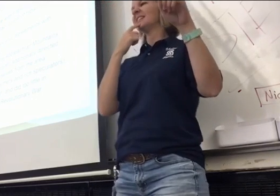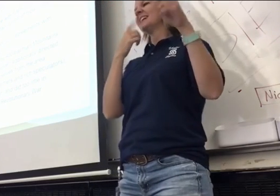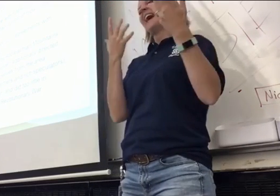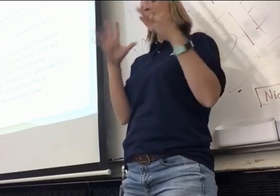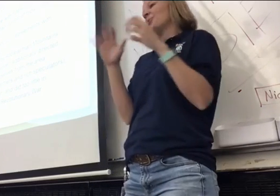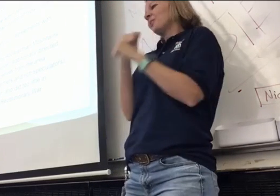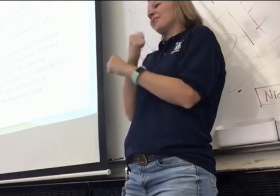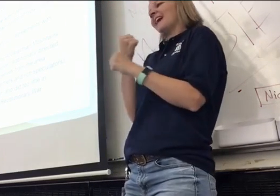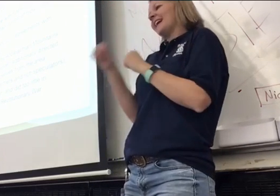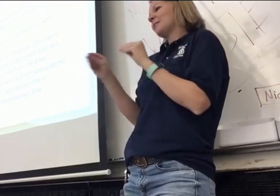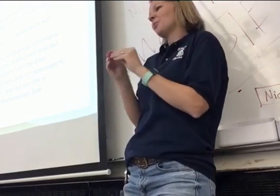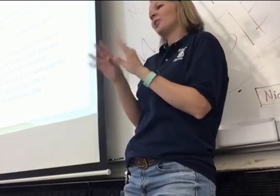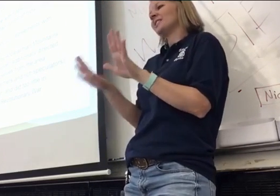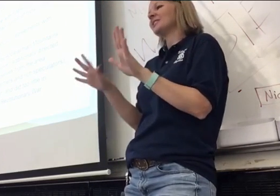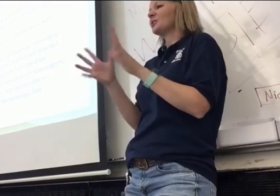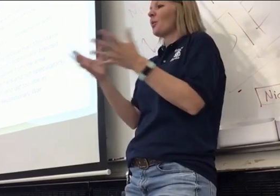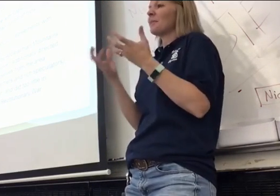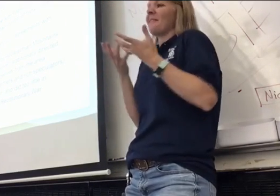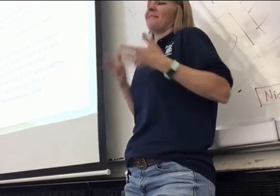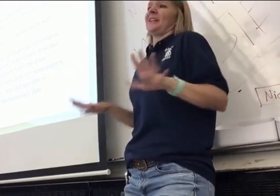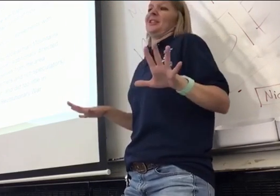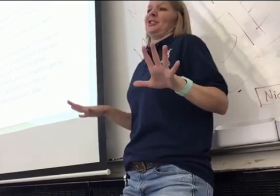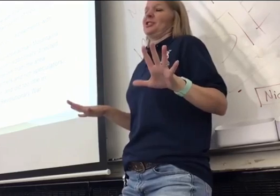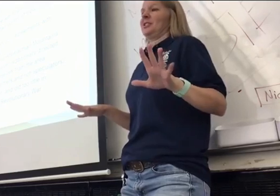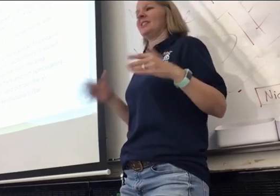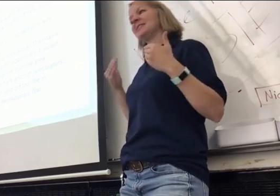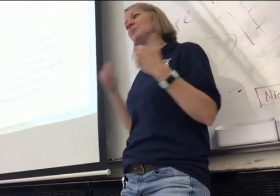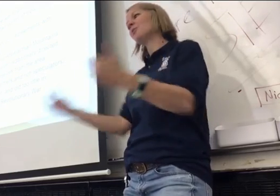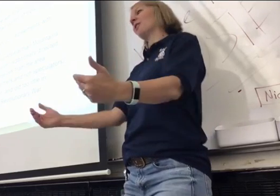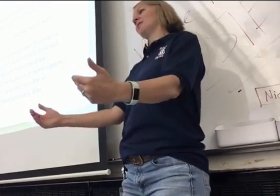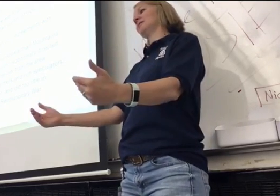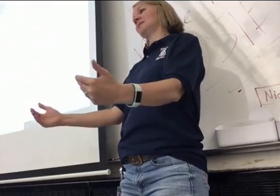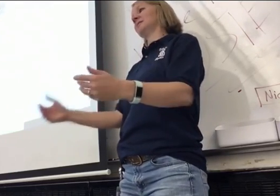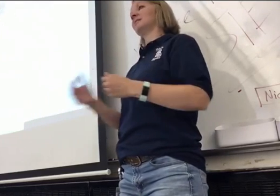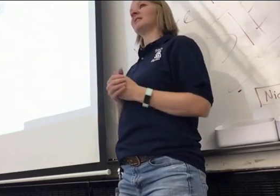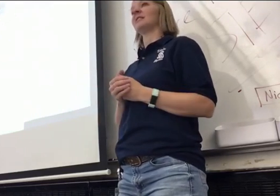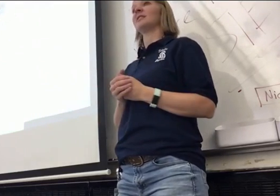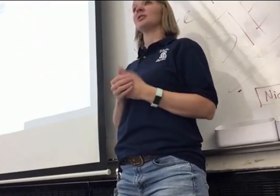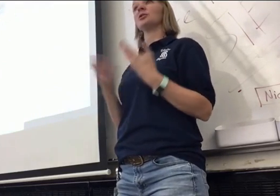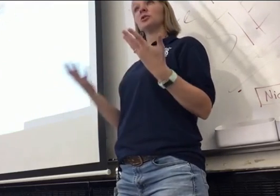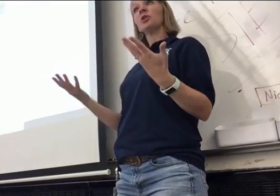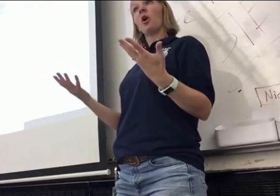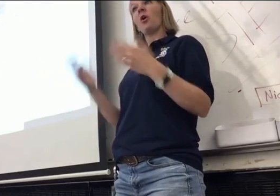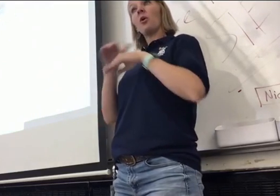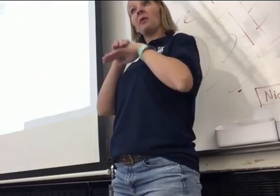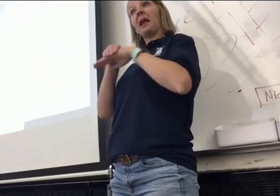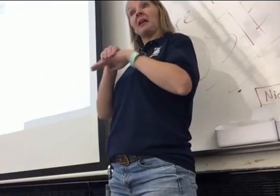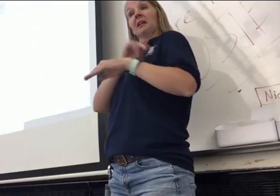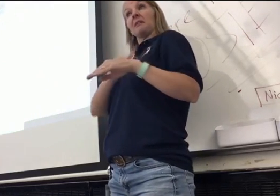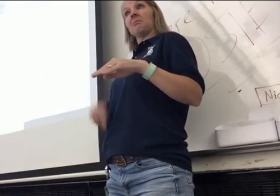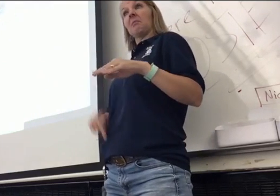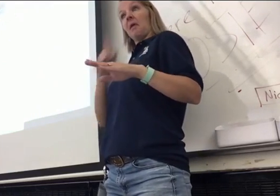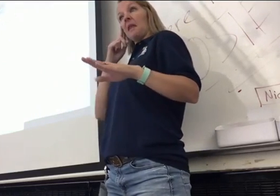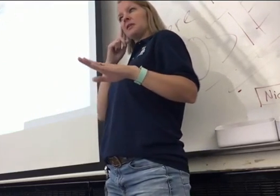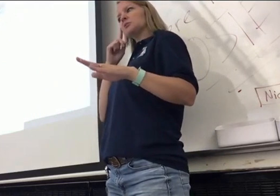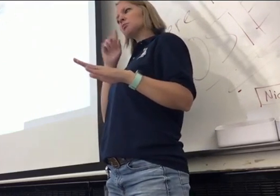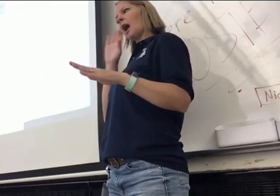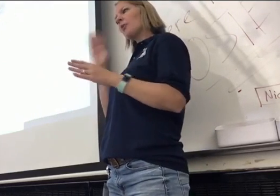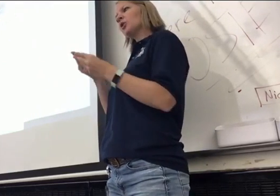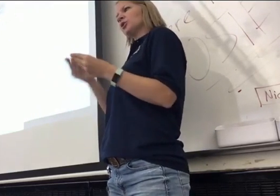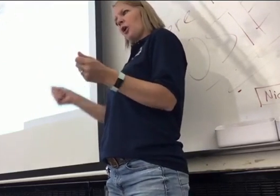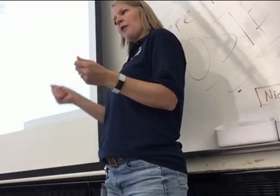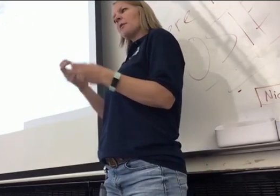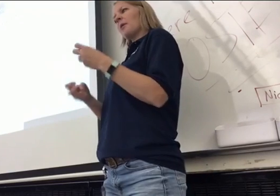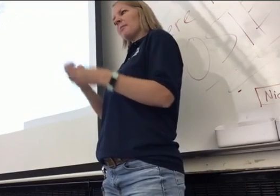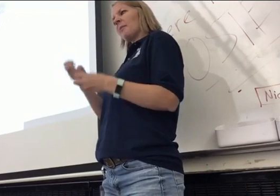fight anymore. We just want to be done with all this conflict. Let's move on. So he thinks, I'm going to solve this problem. We